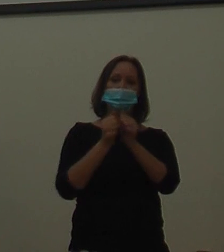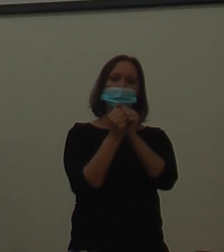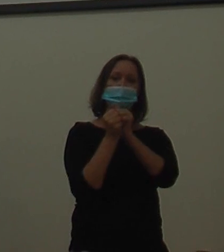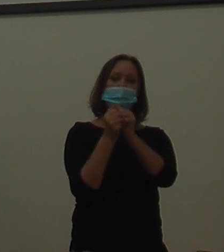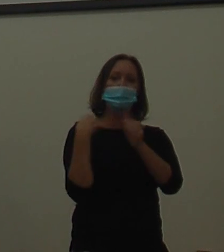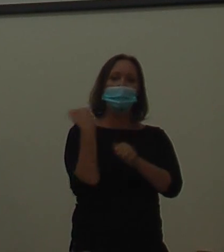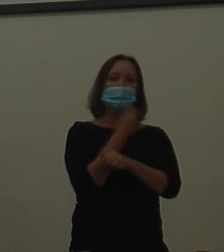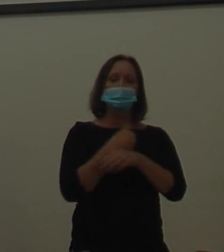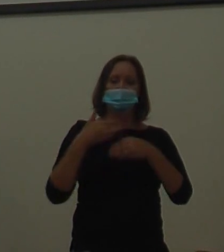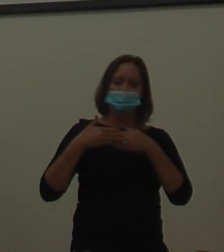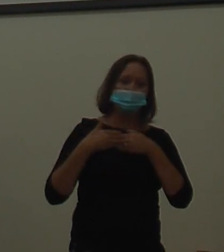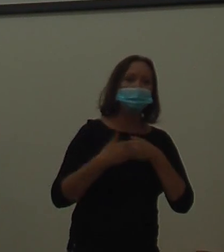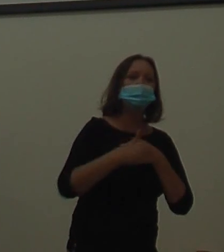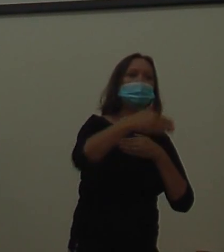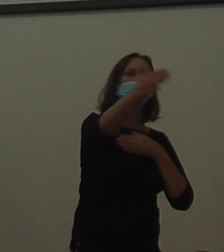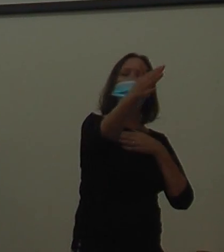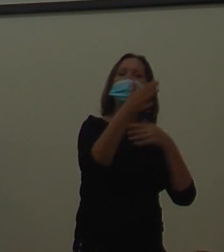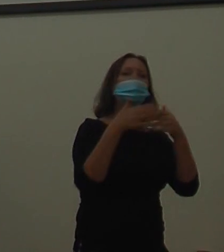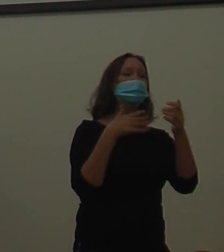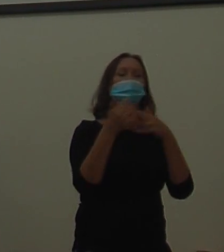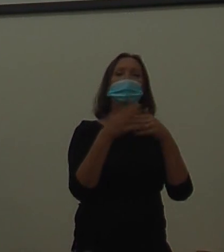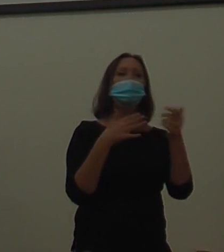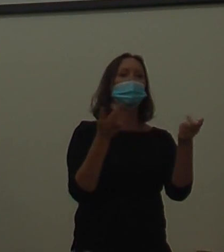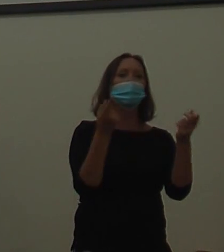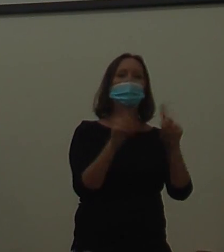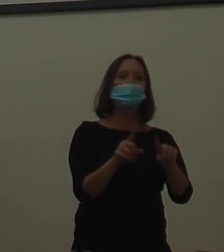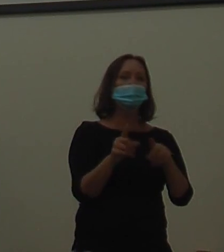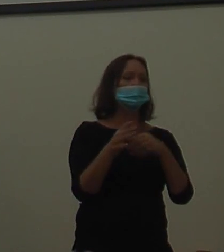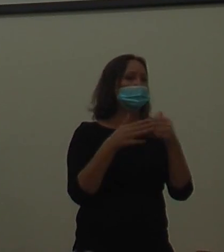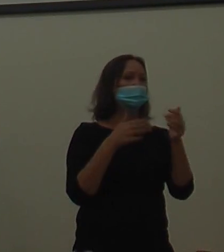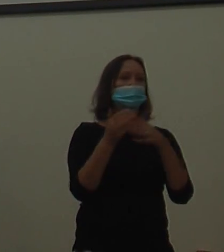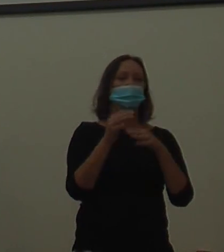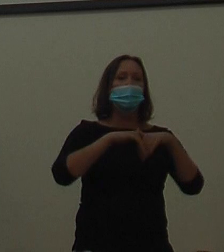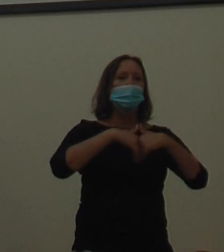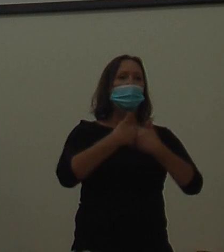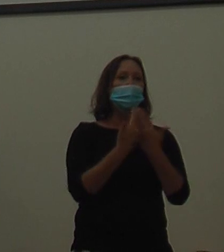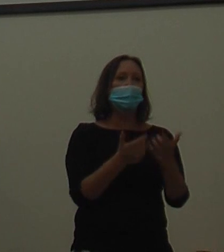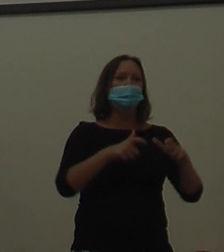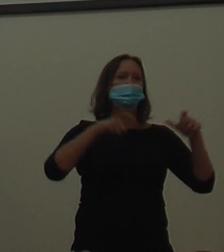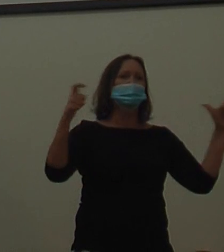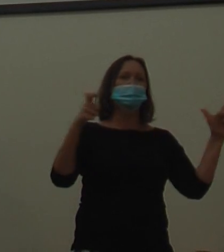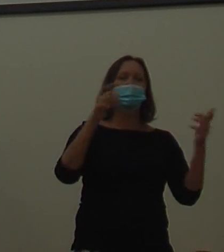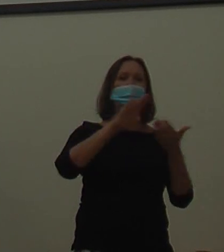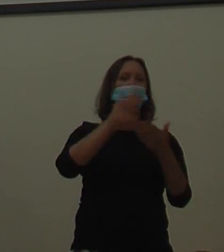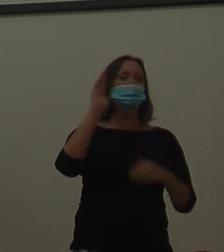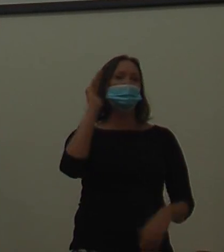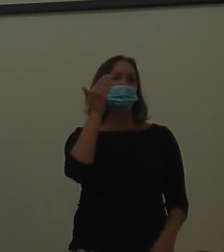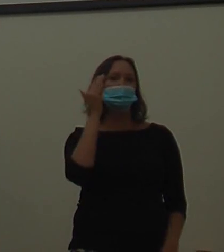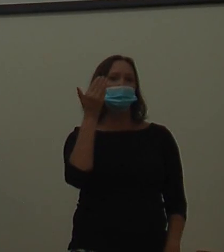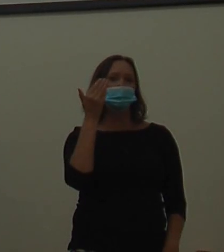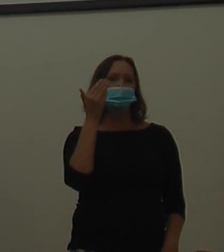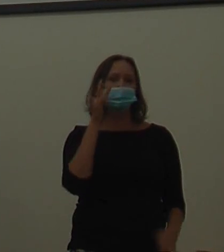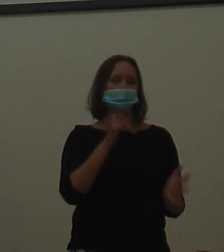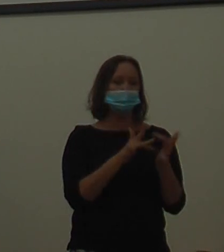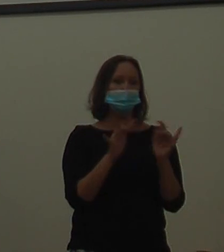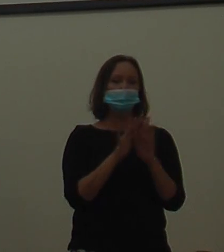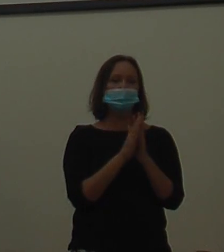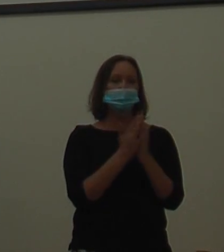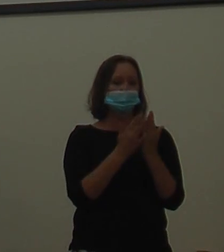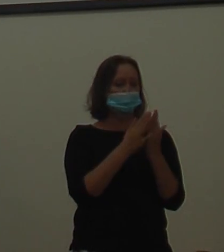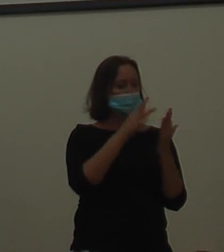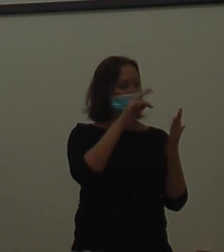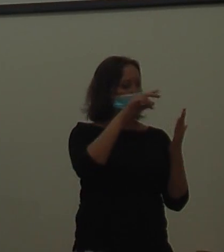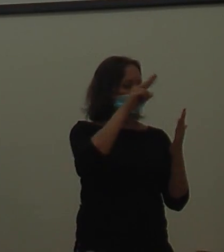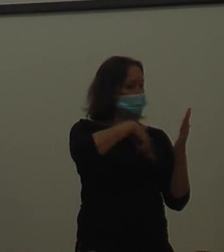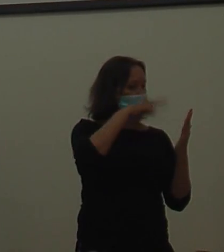odds, no matter how great they might be. You can pick up your Bible and you can read it from cover to cover, and you'll read